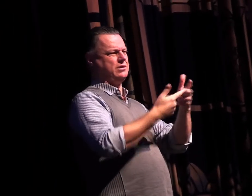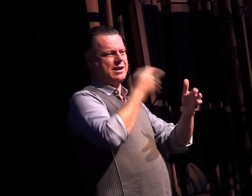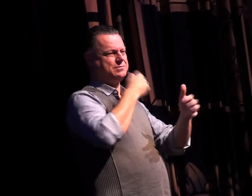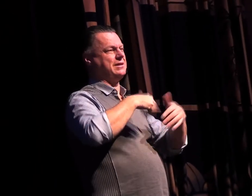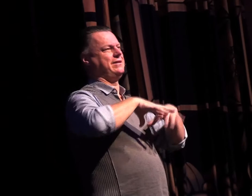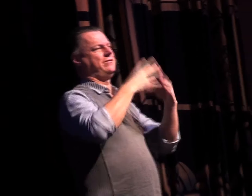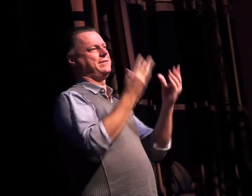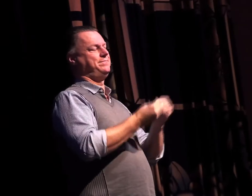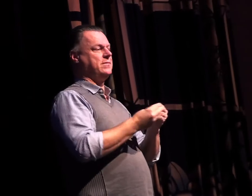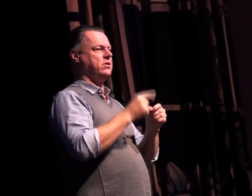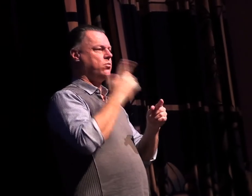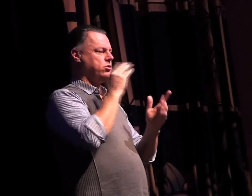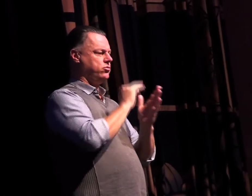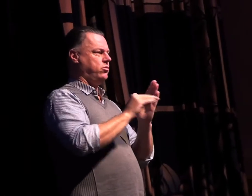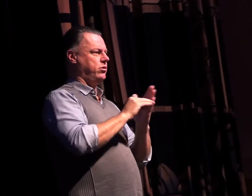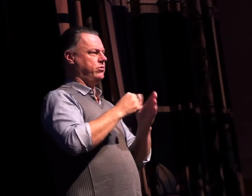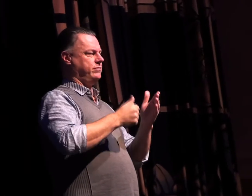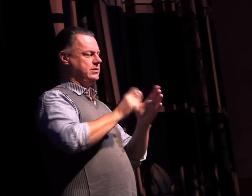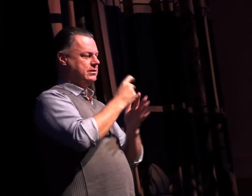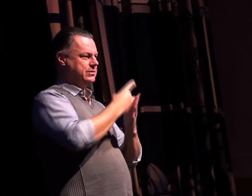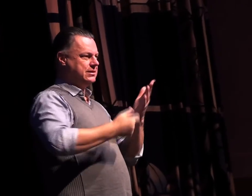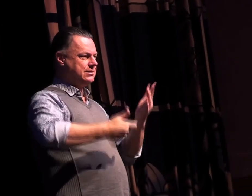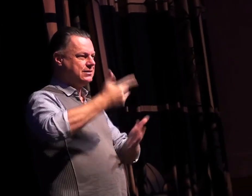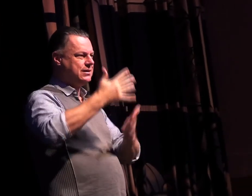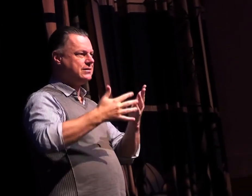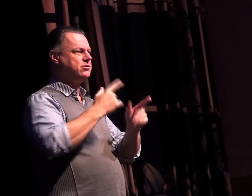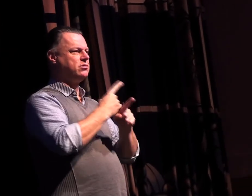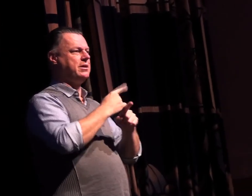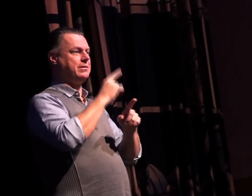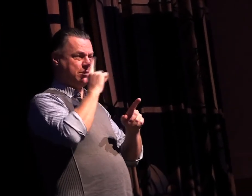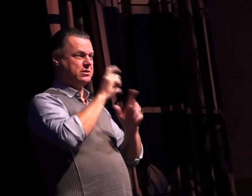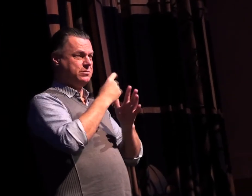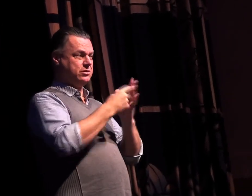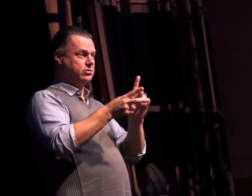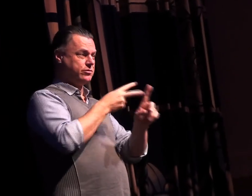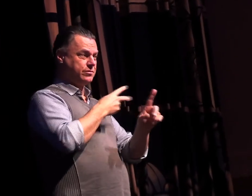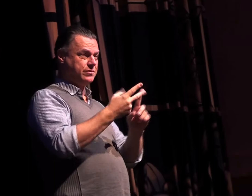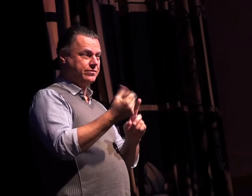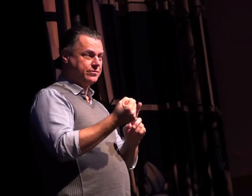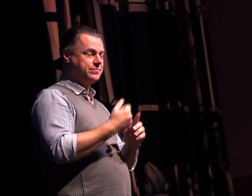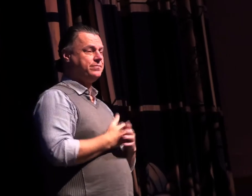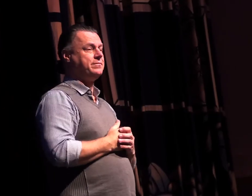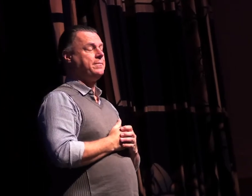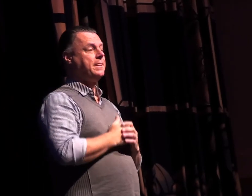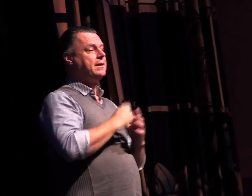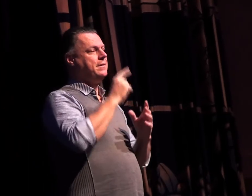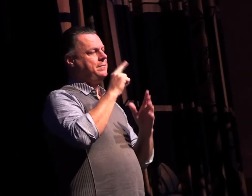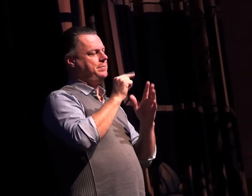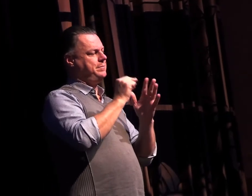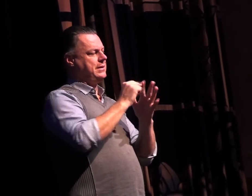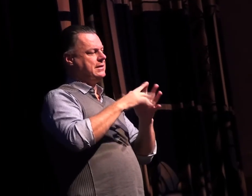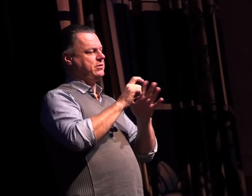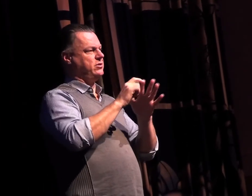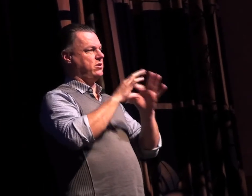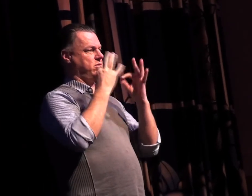Include statistics about people with disability when talking about and preventing violence. Disabled person people's Organisations